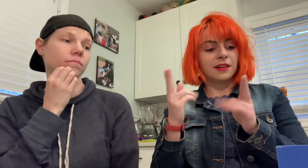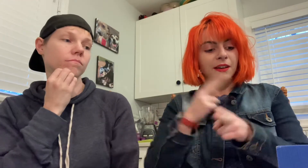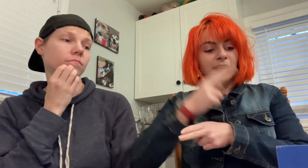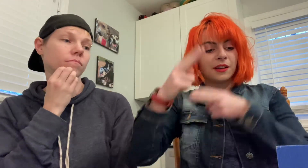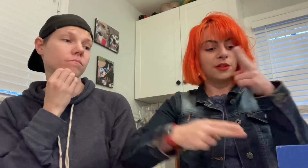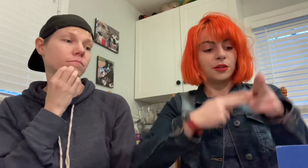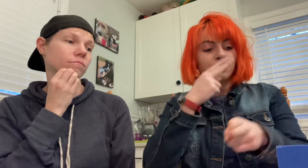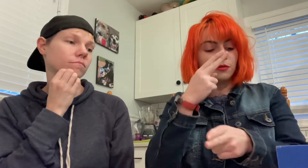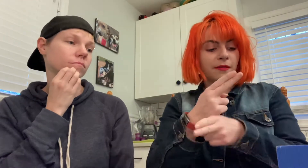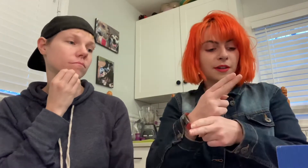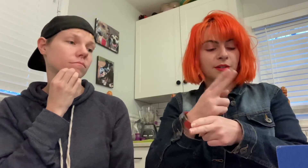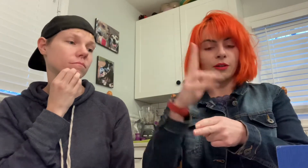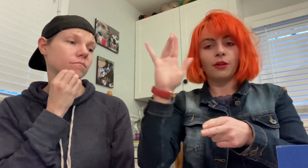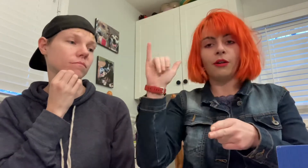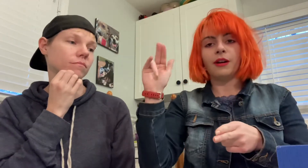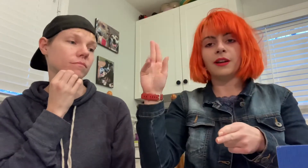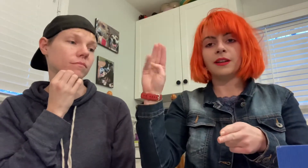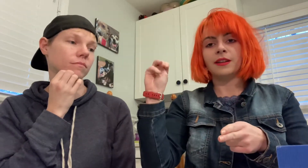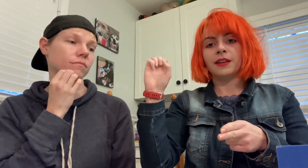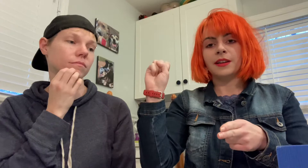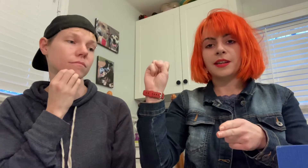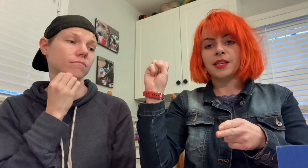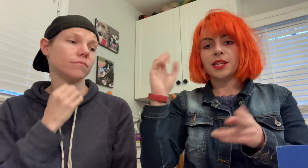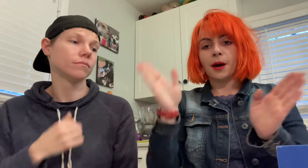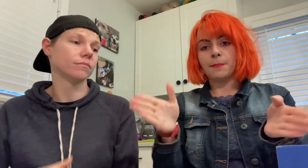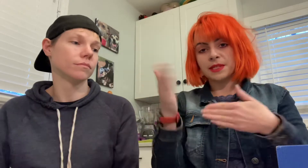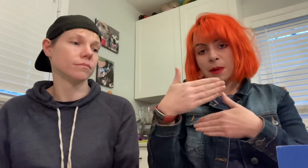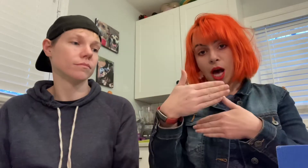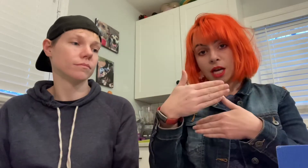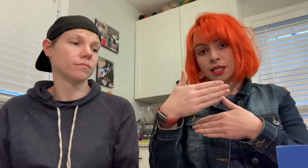a Universal Yums box.